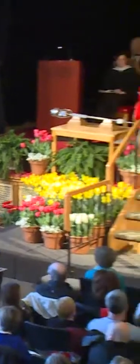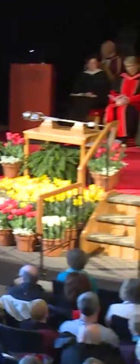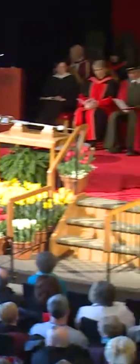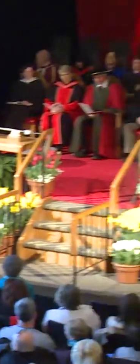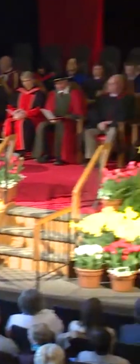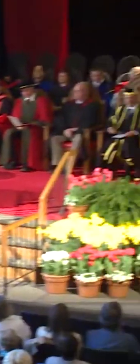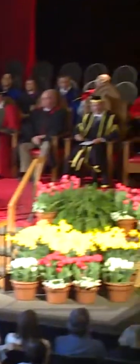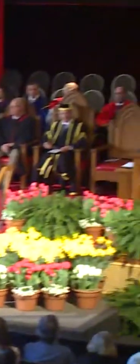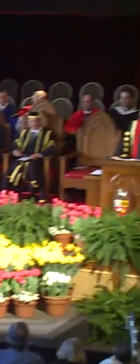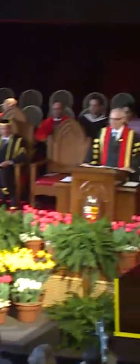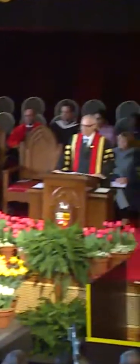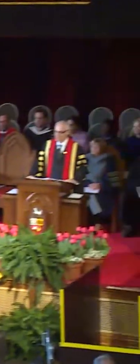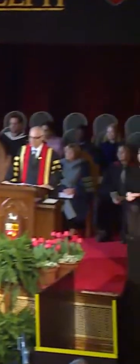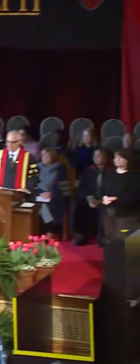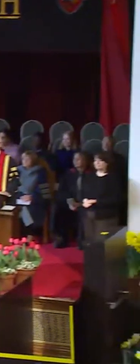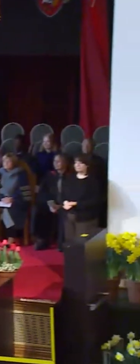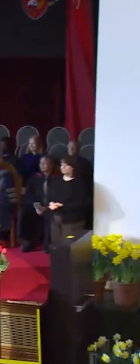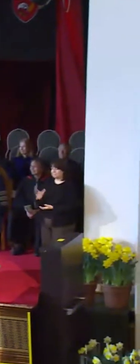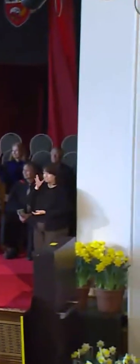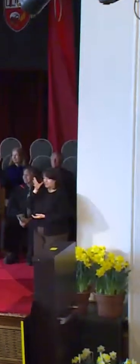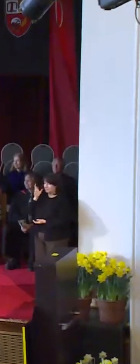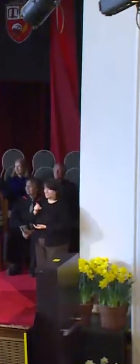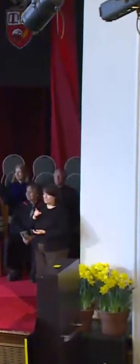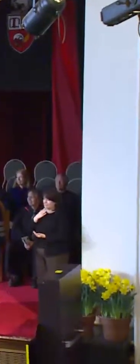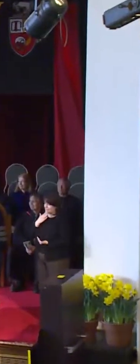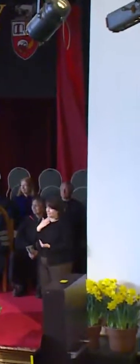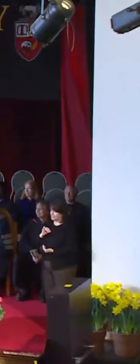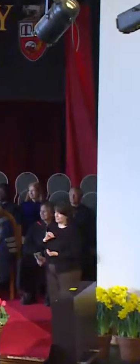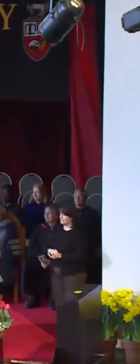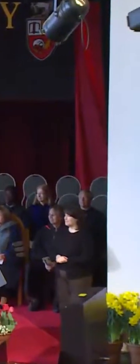The parents and friends need a little shout out here.